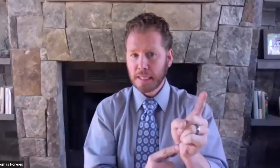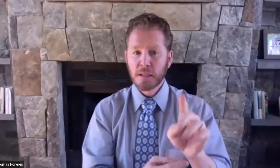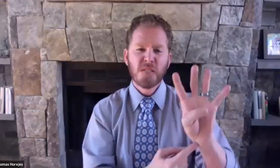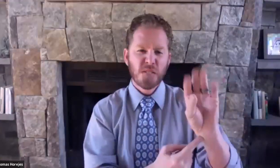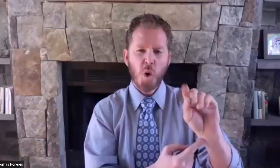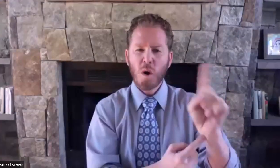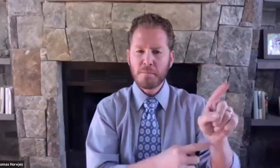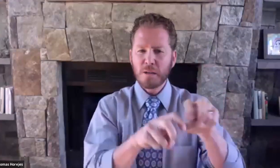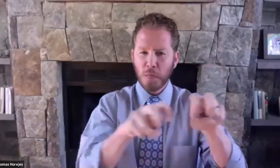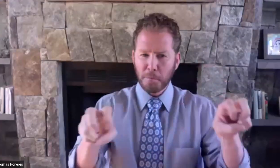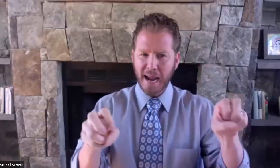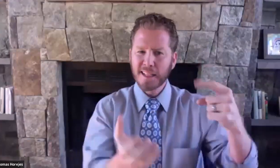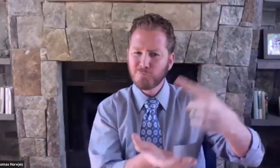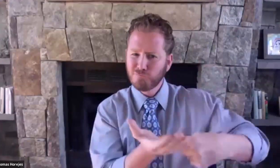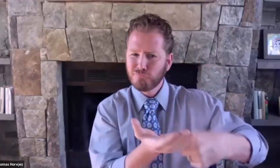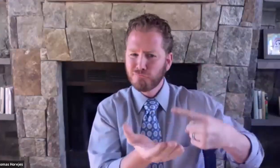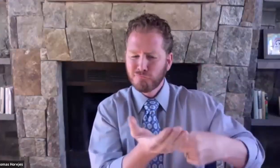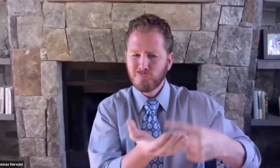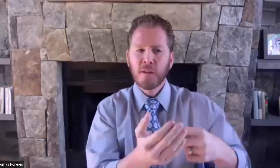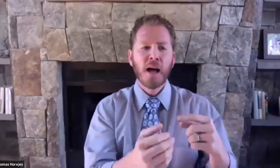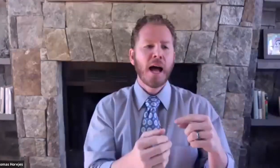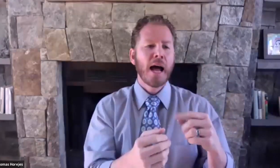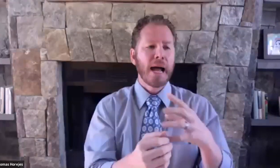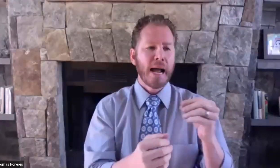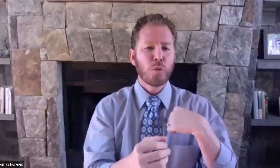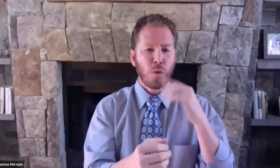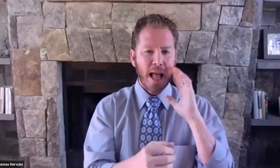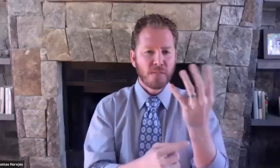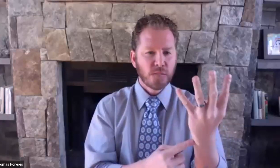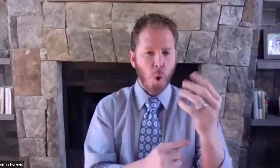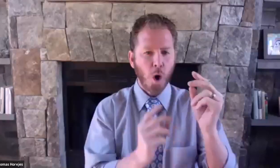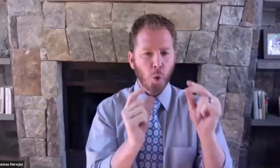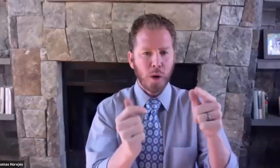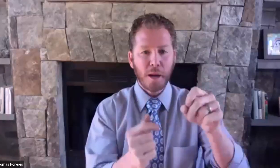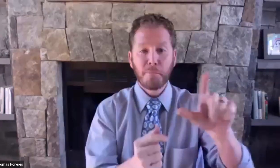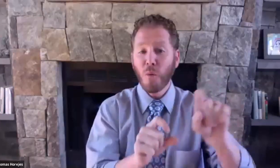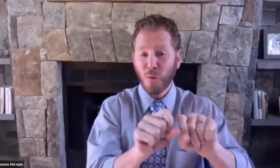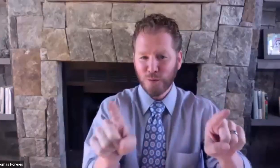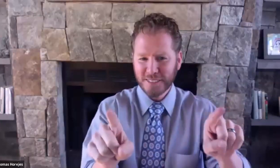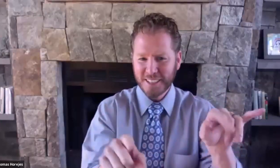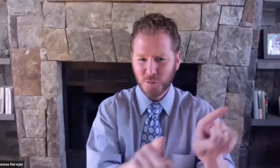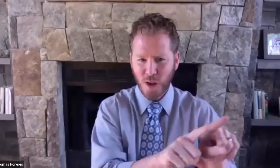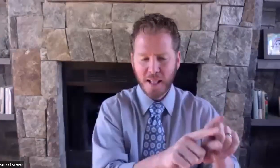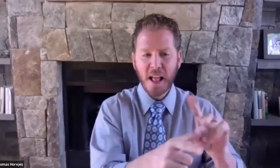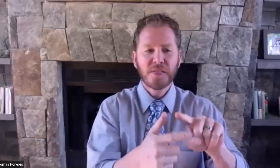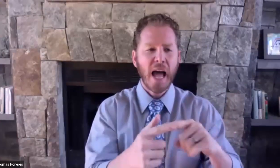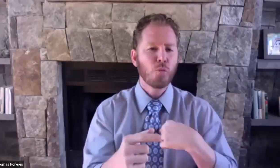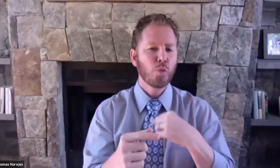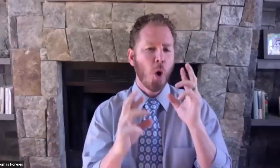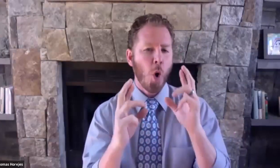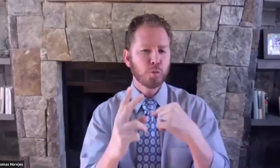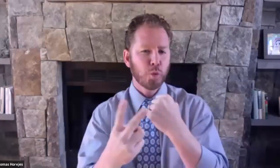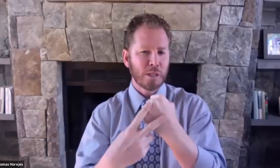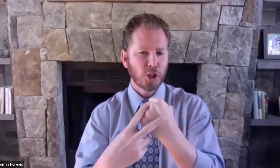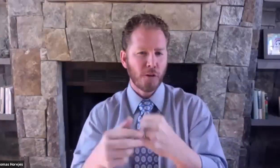The webinar will be 60 minutes, 40 minutes will be panel discussion, and we will have 4 quick